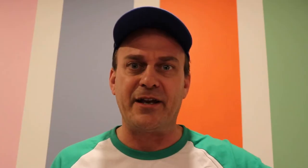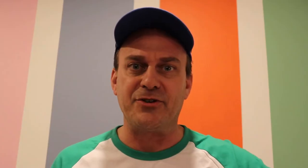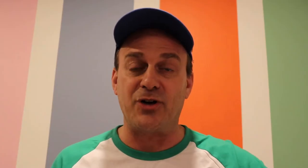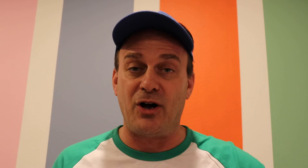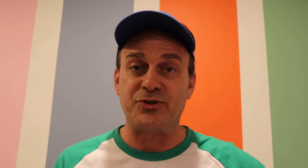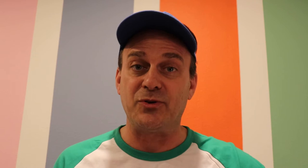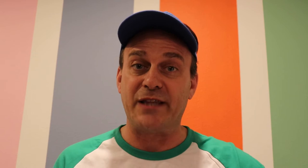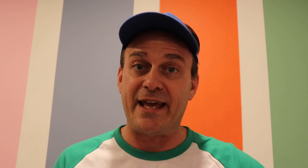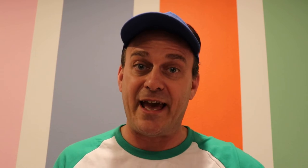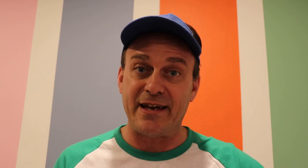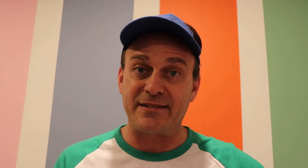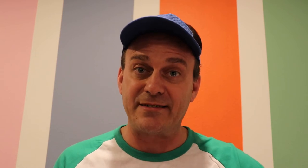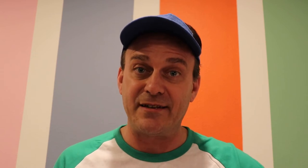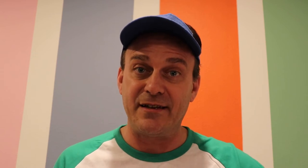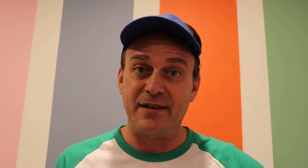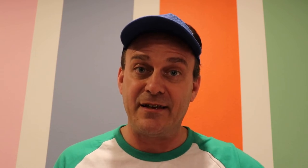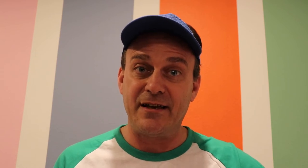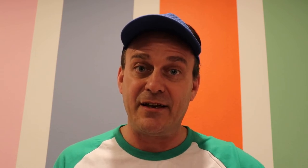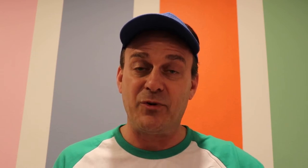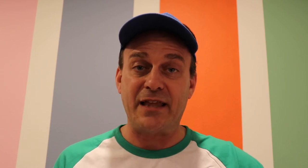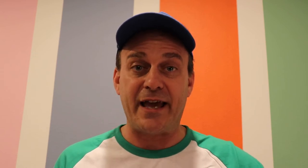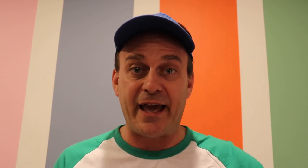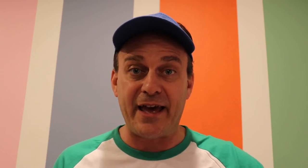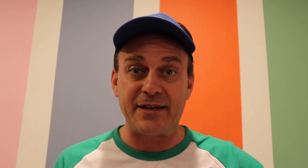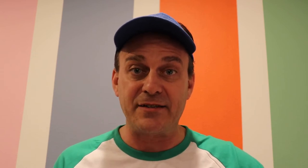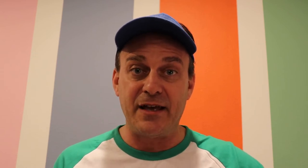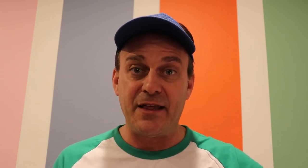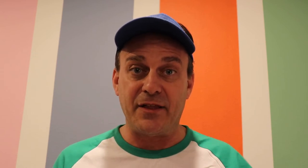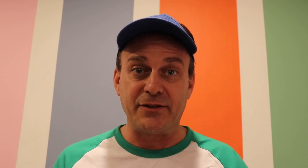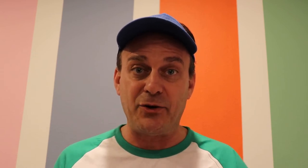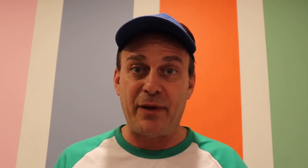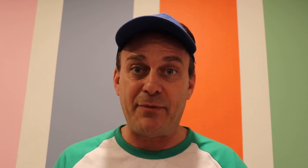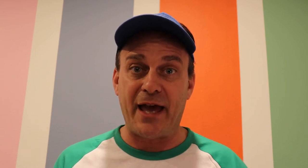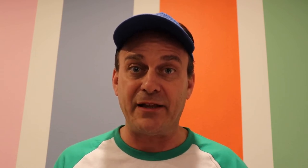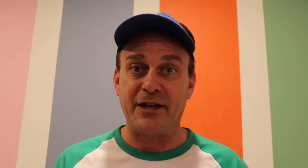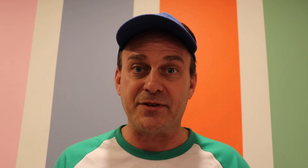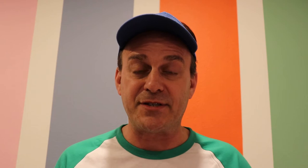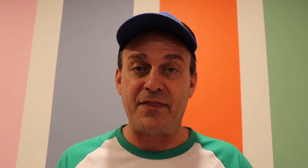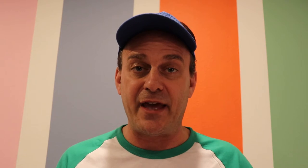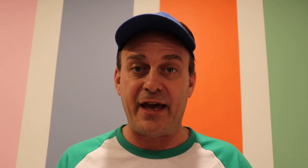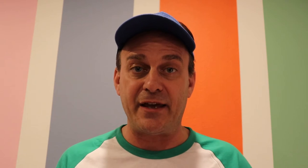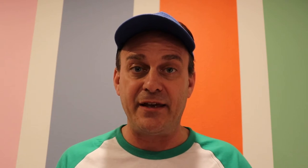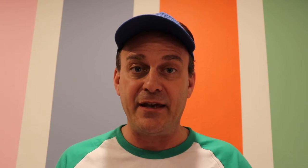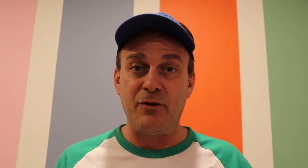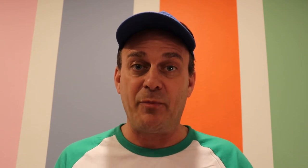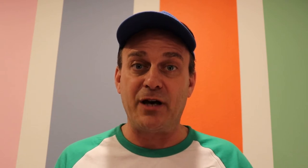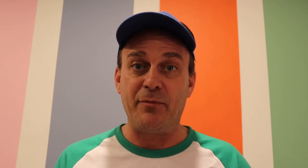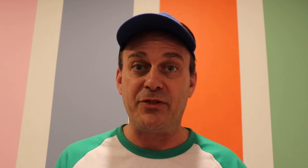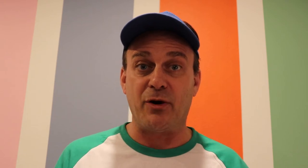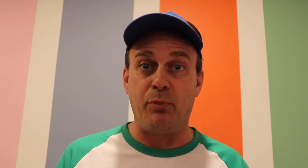Alligators also lay eggs. When they lay eggs, the little baby alligator inside the egg will become either a